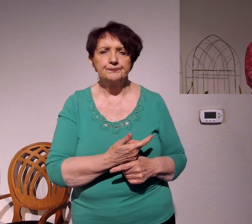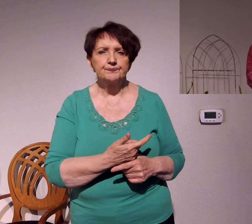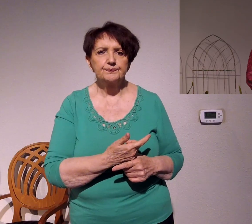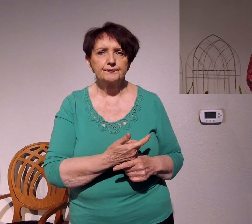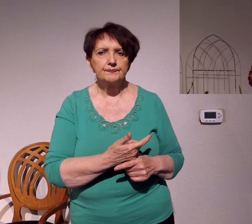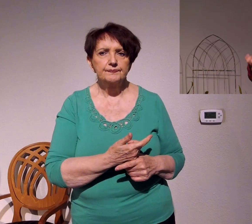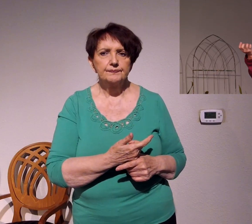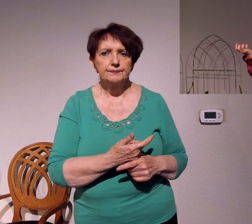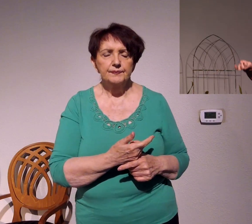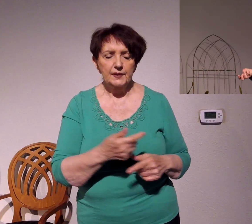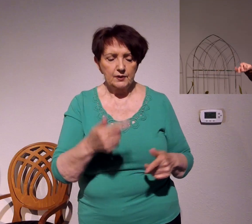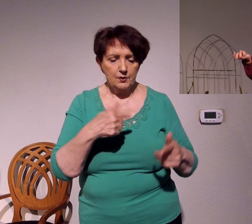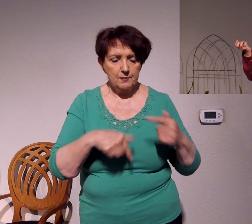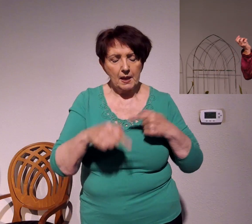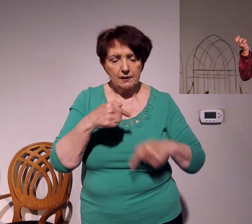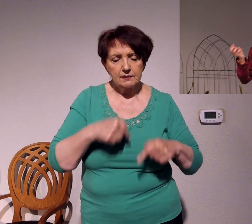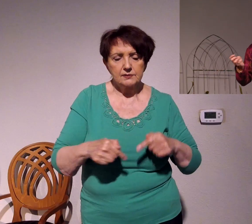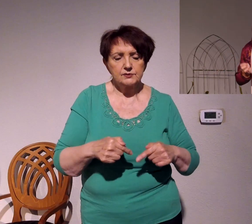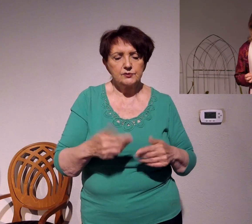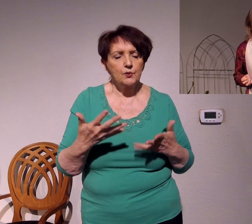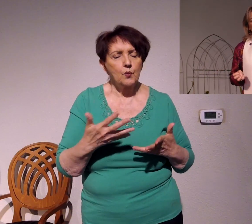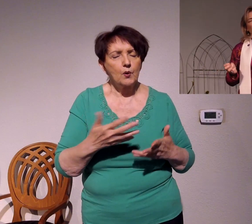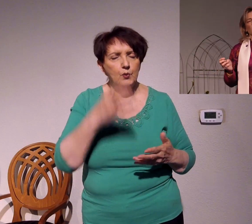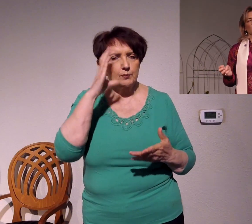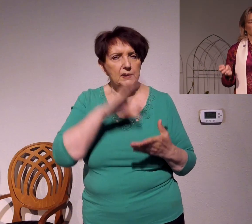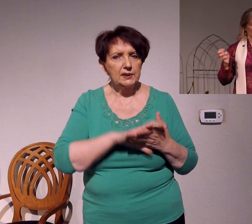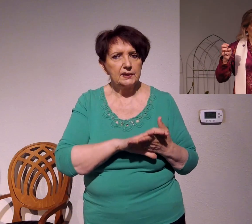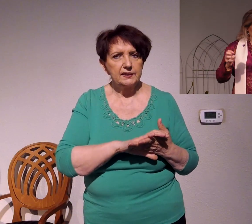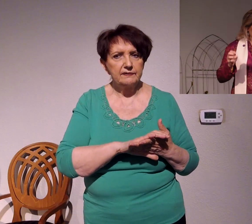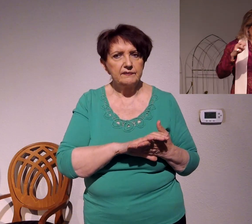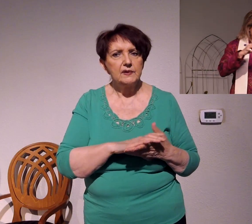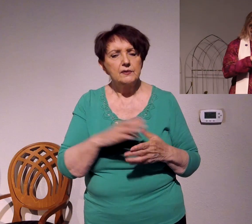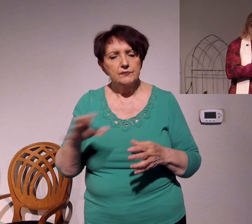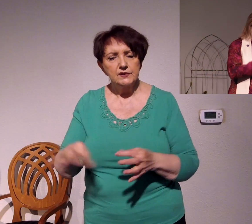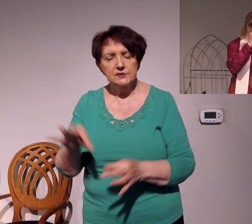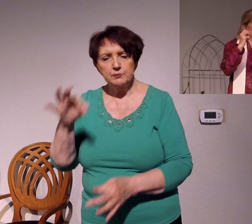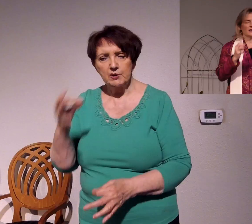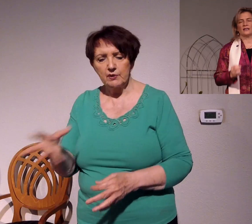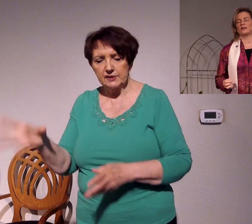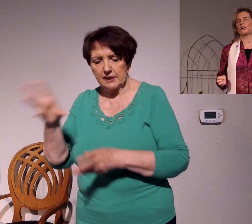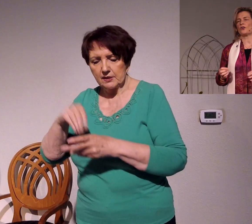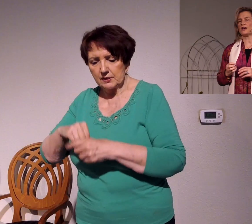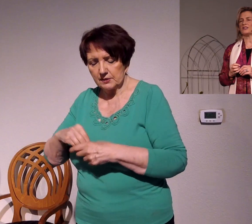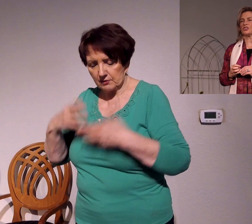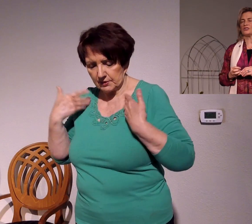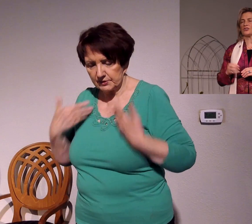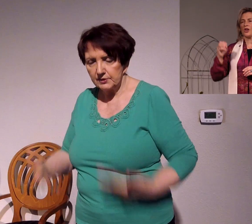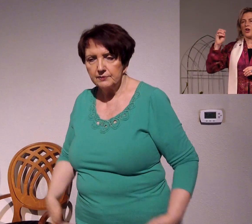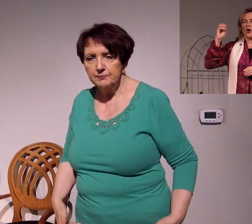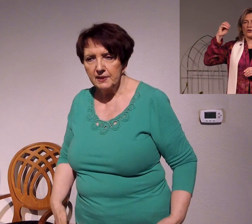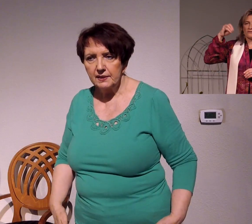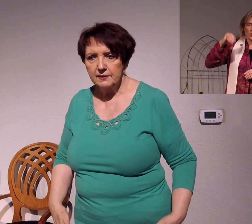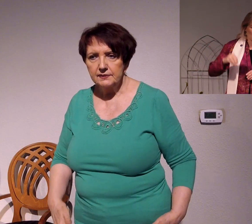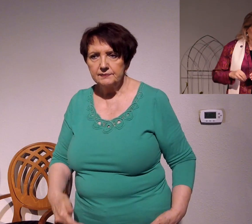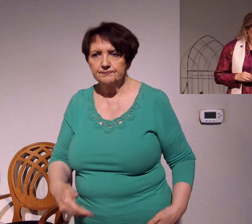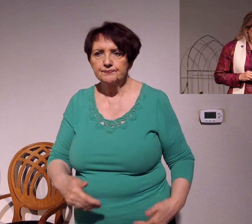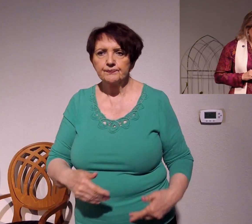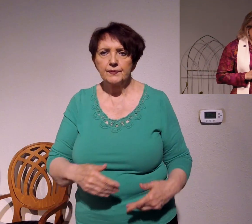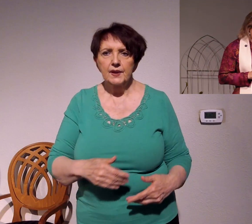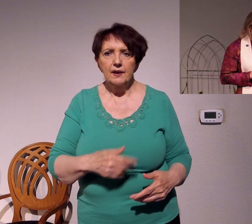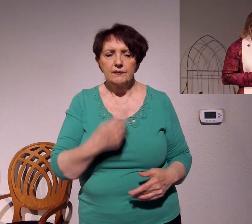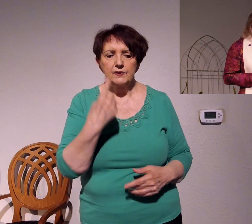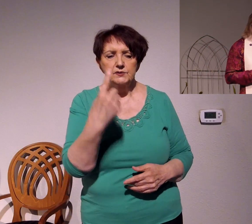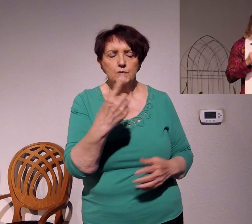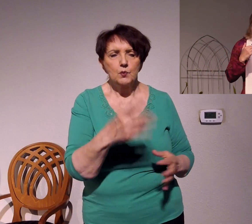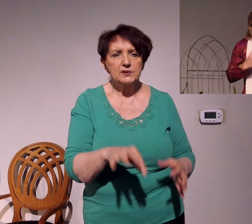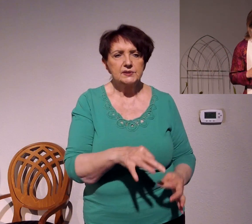we believe. We believe in the incarnation of the Spirit in man, and that all men in incarnations are of the one